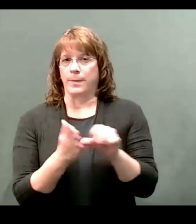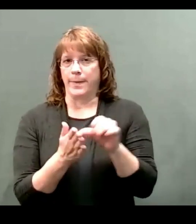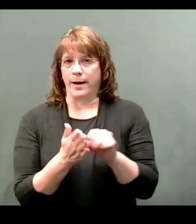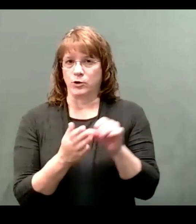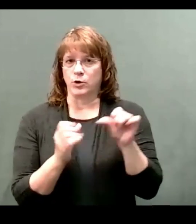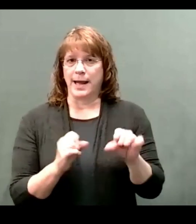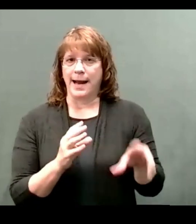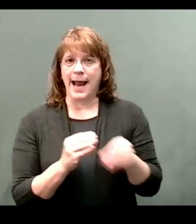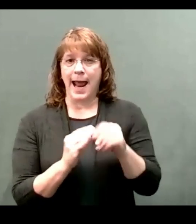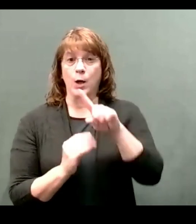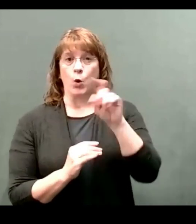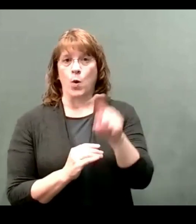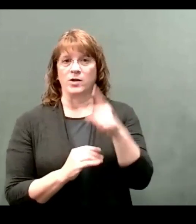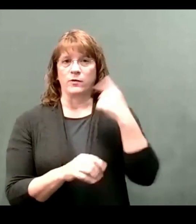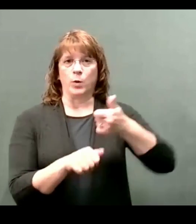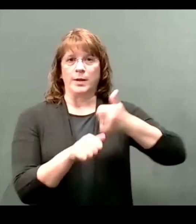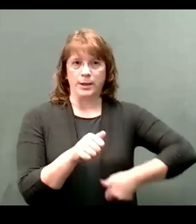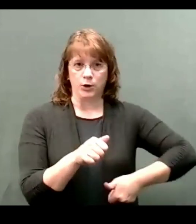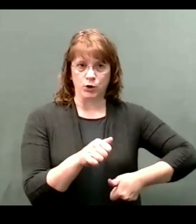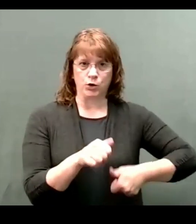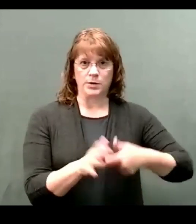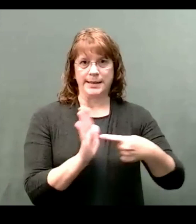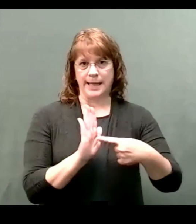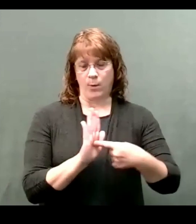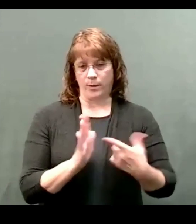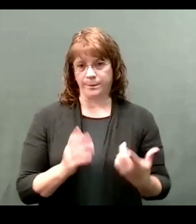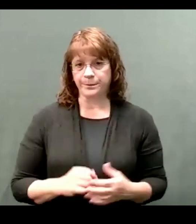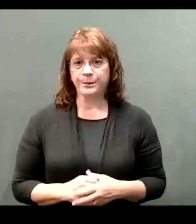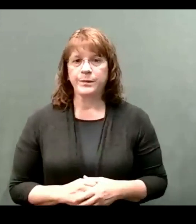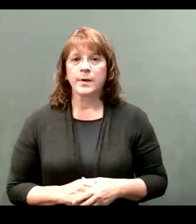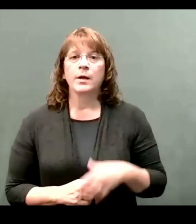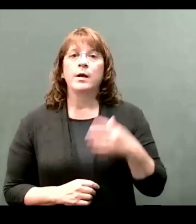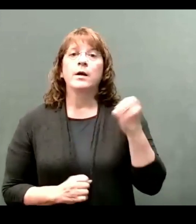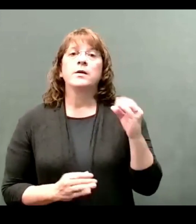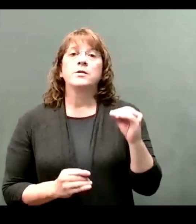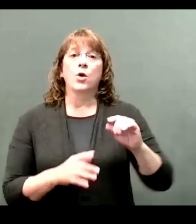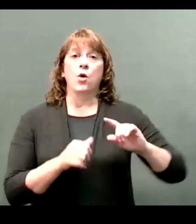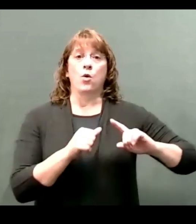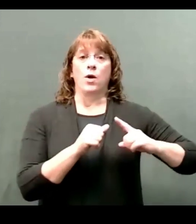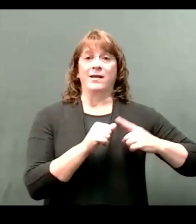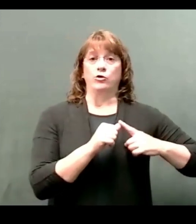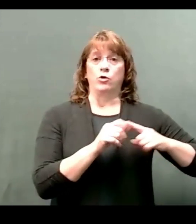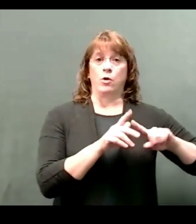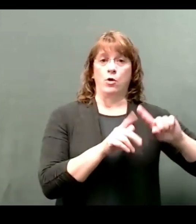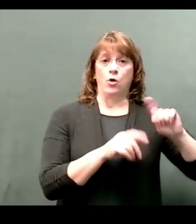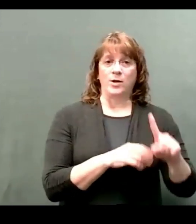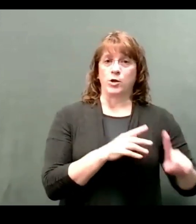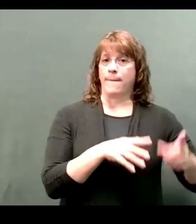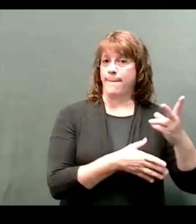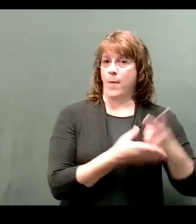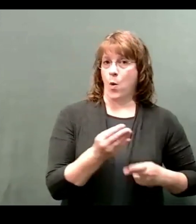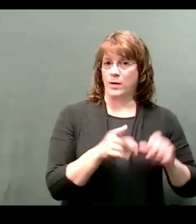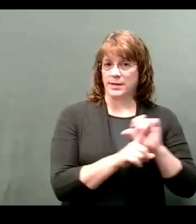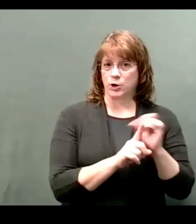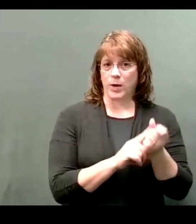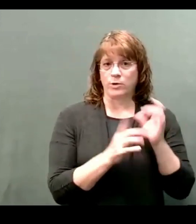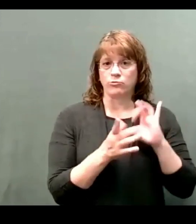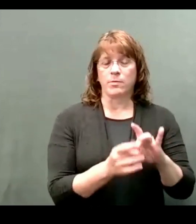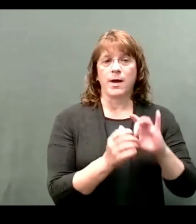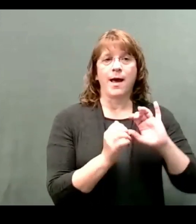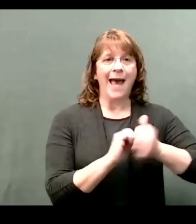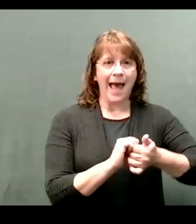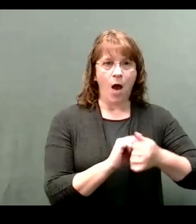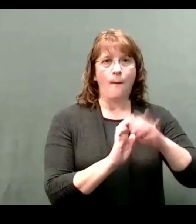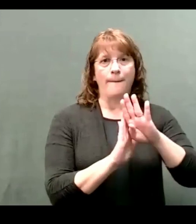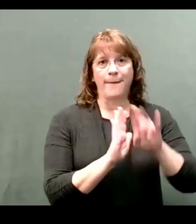so that we could add in a question to each of the examples. And so the initial question in both cases has to do with how